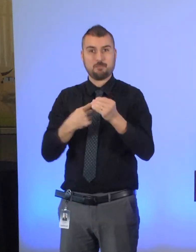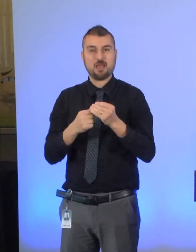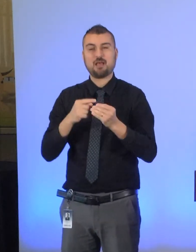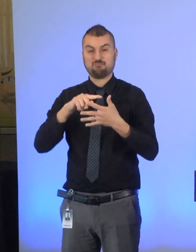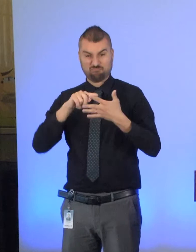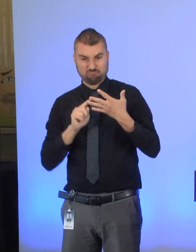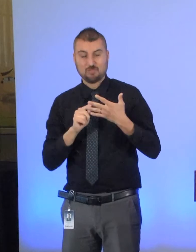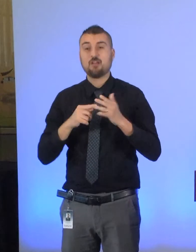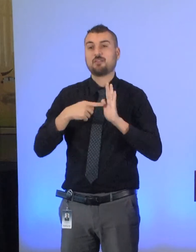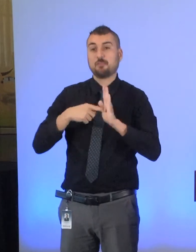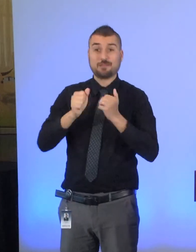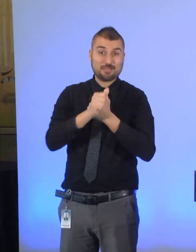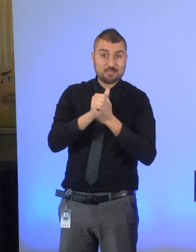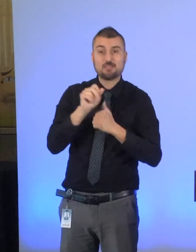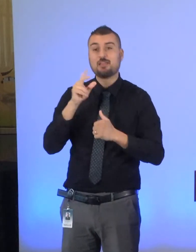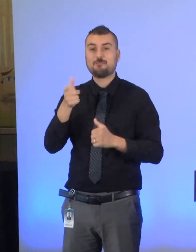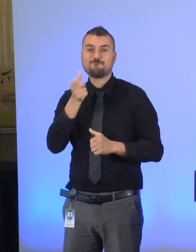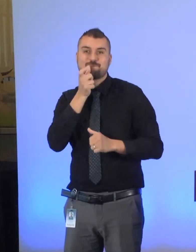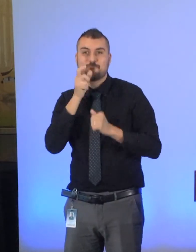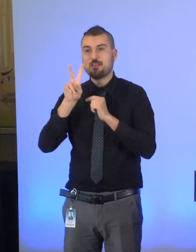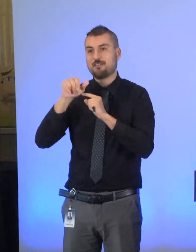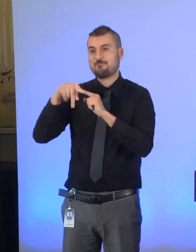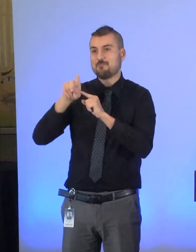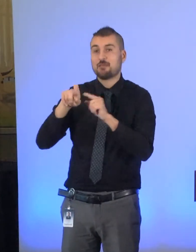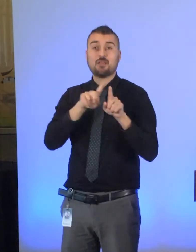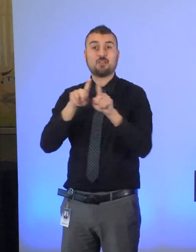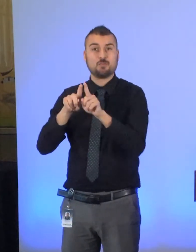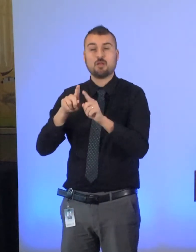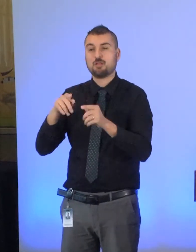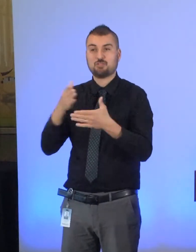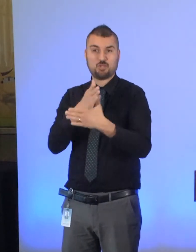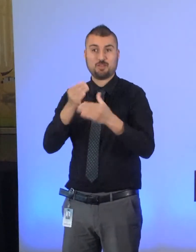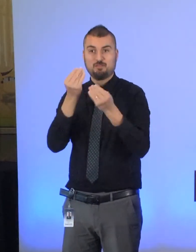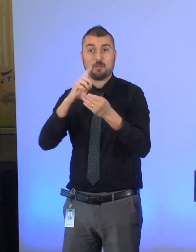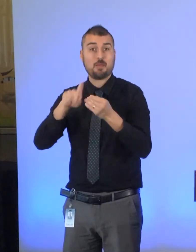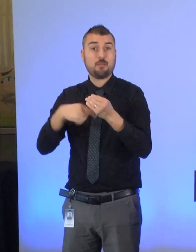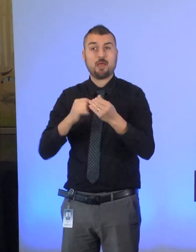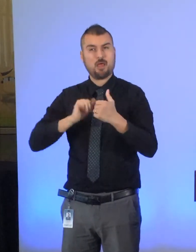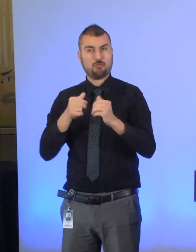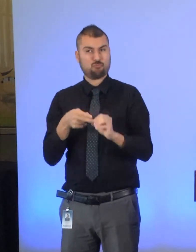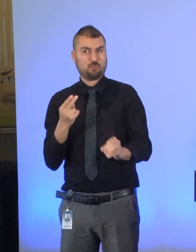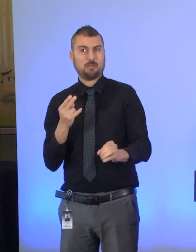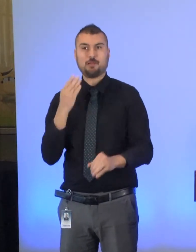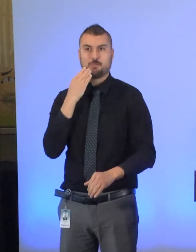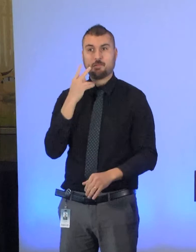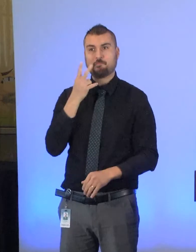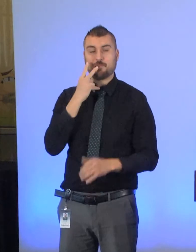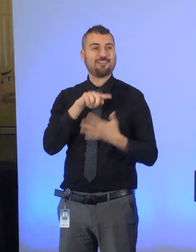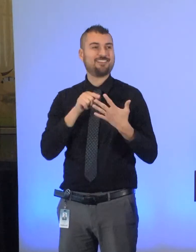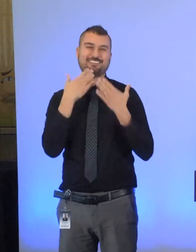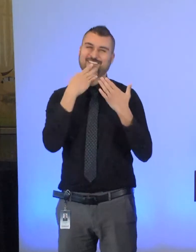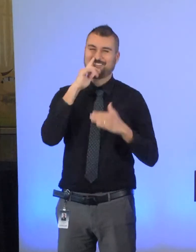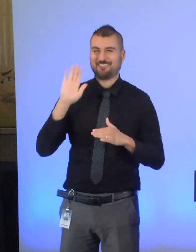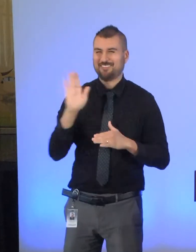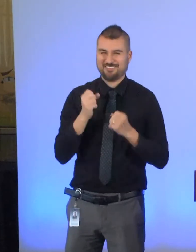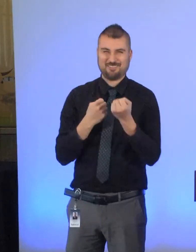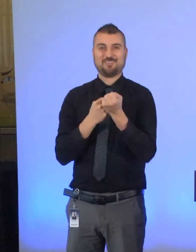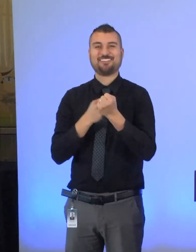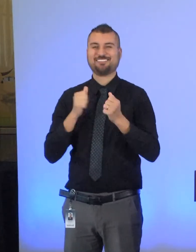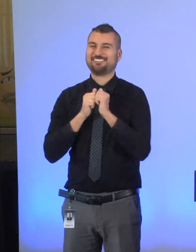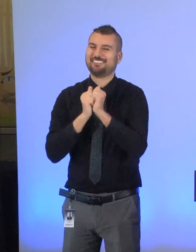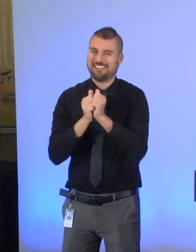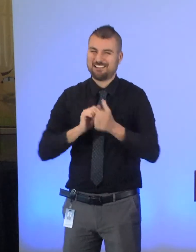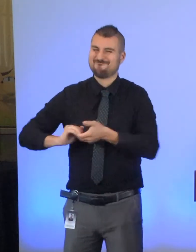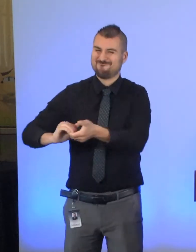sharing resources for those trying to quit tobacco, and much more. Thank you for your support. Together, we can reduce the toll of tobacco